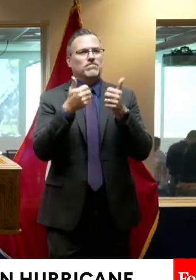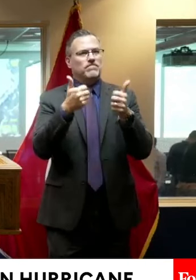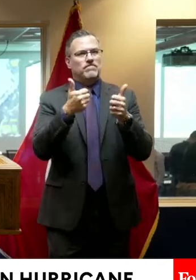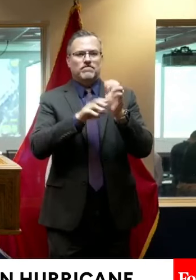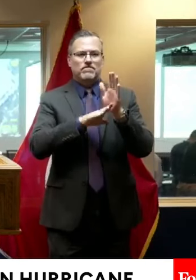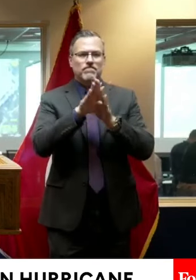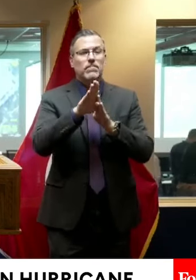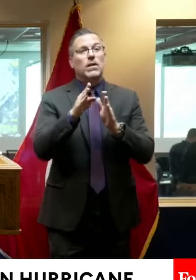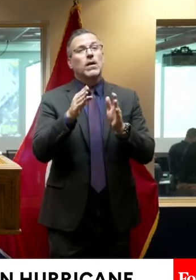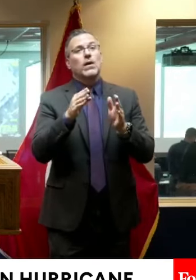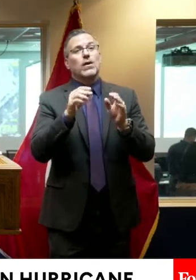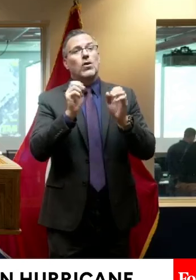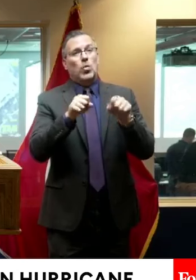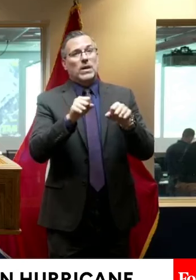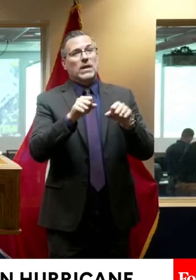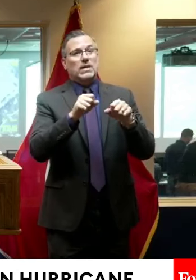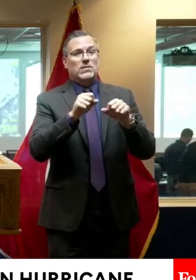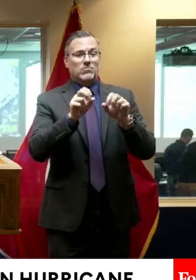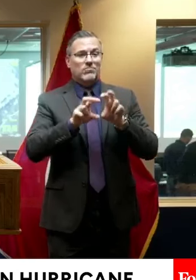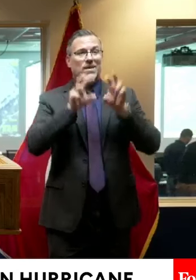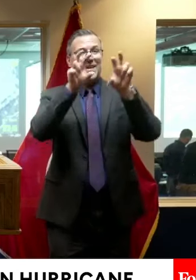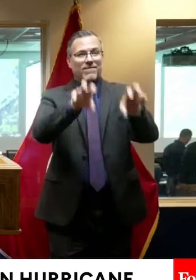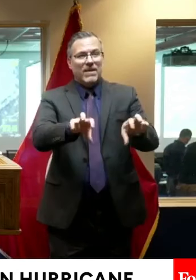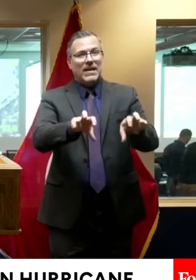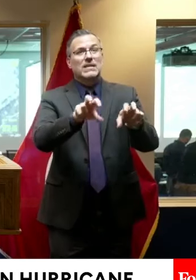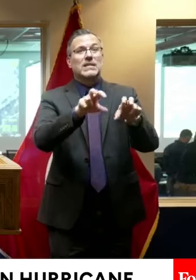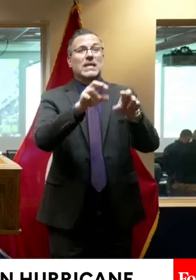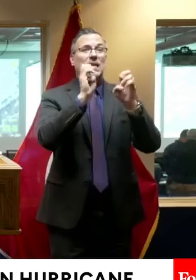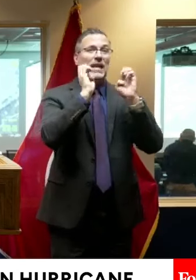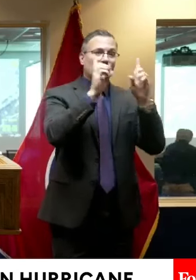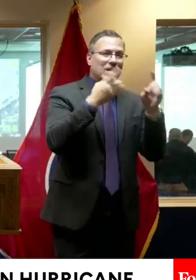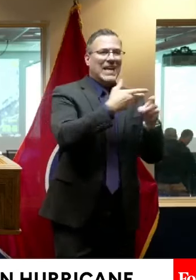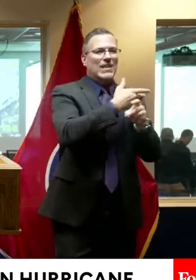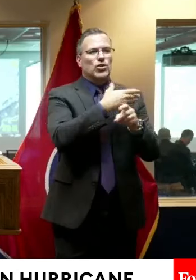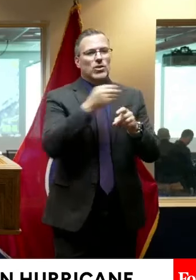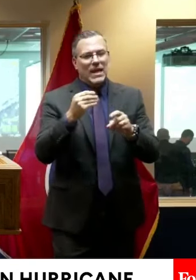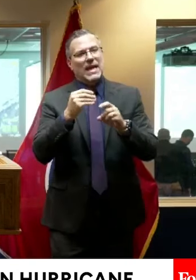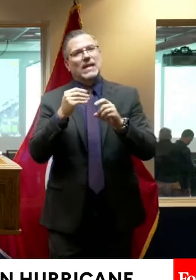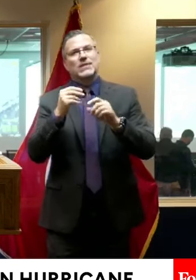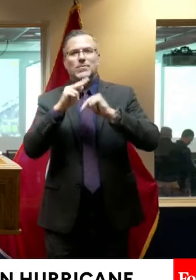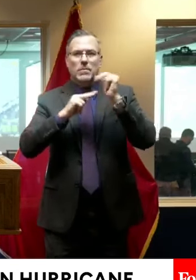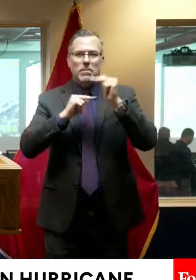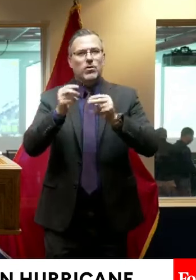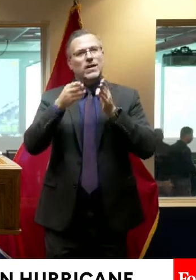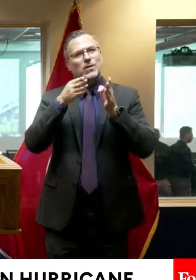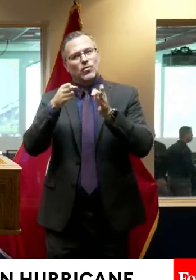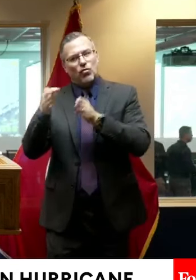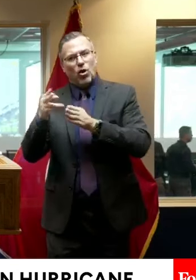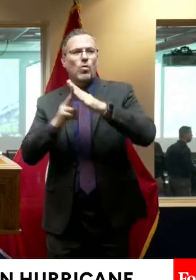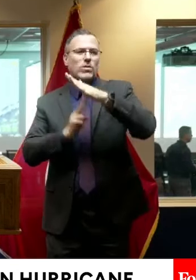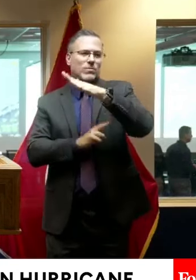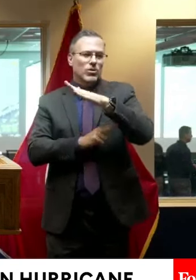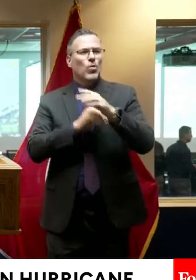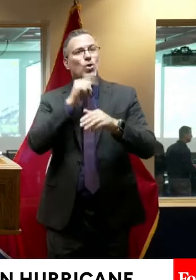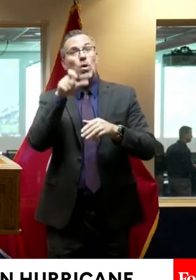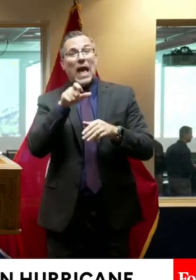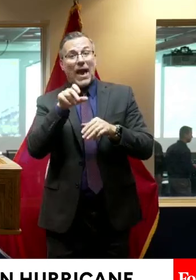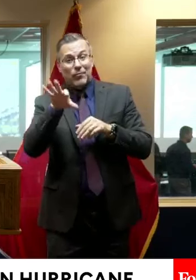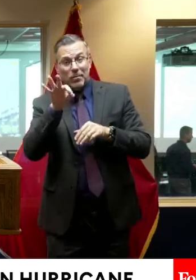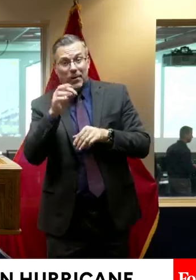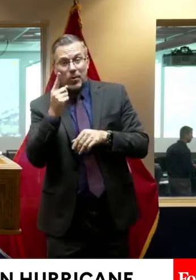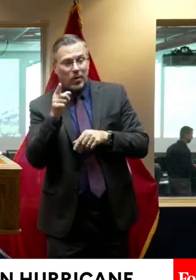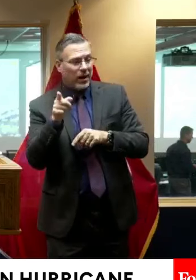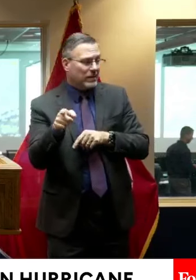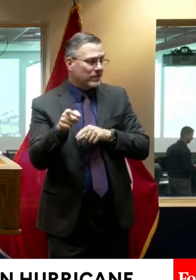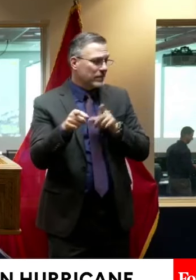in the things, infrastructure and education both. We don't have to choose one or the other. And this is a perfect example